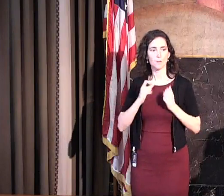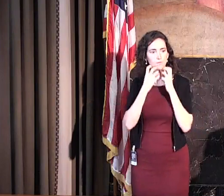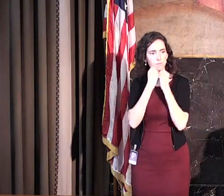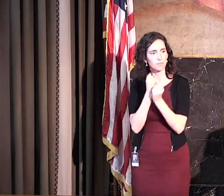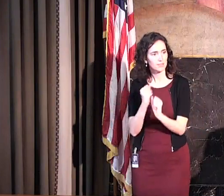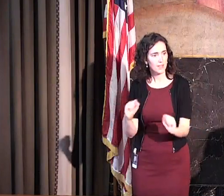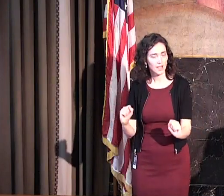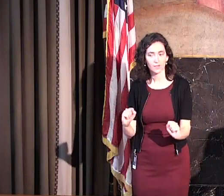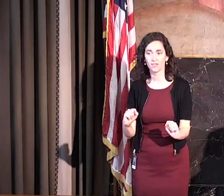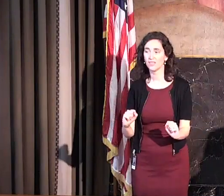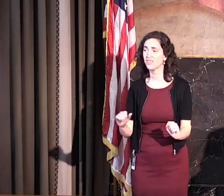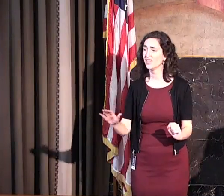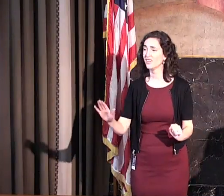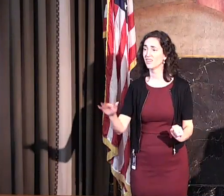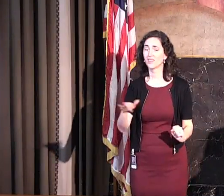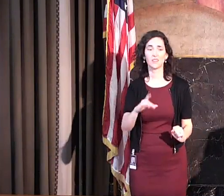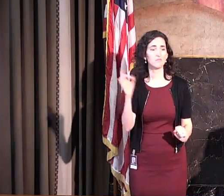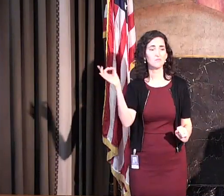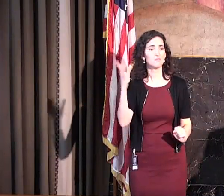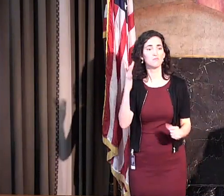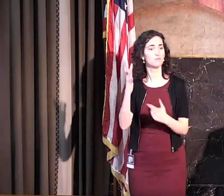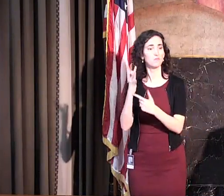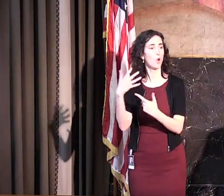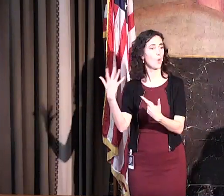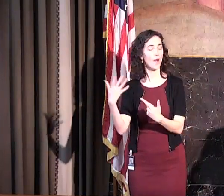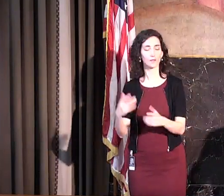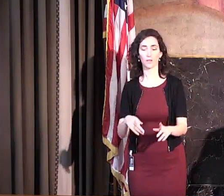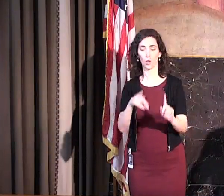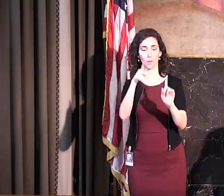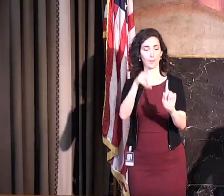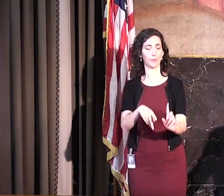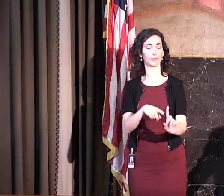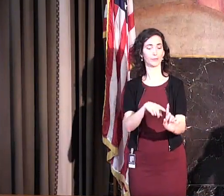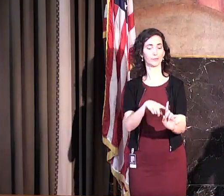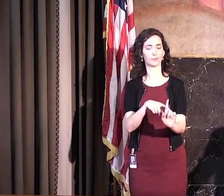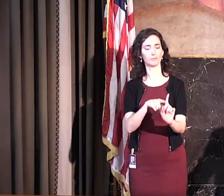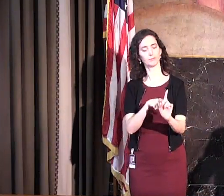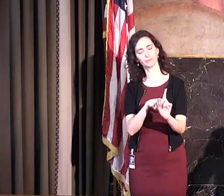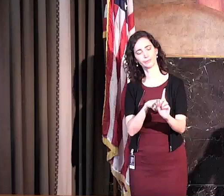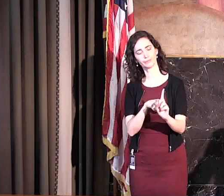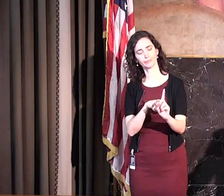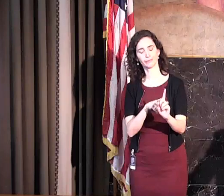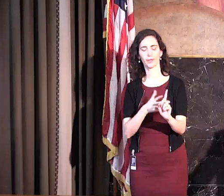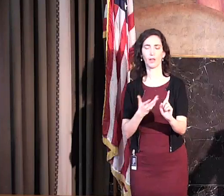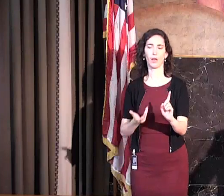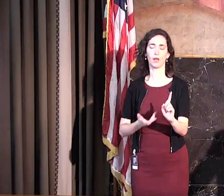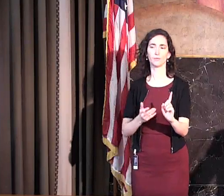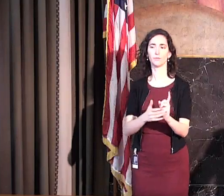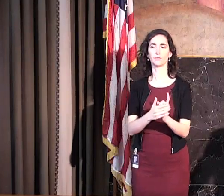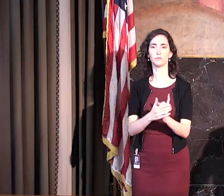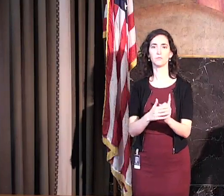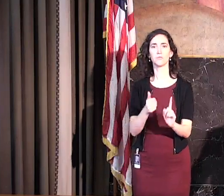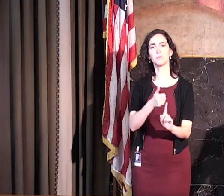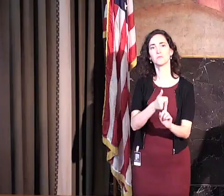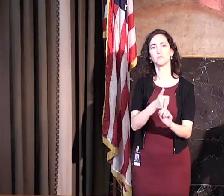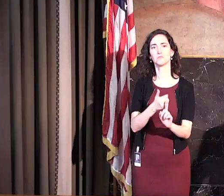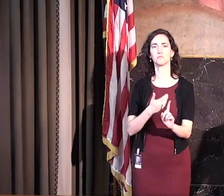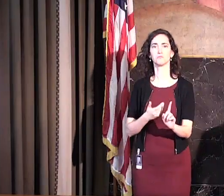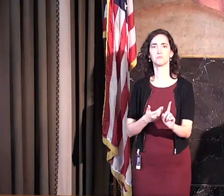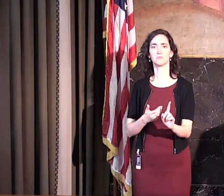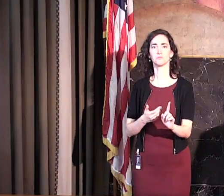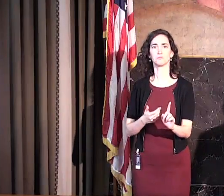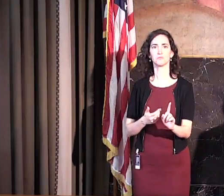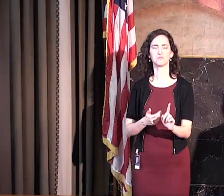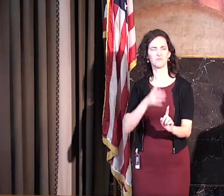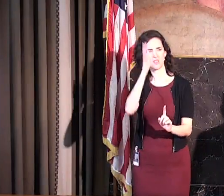tragic than when you see that someone who was just very